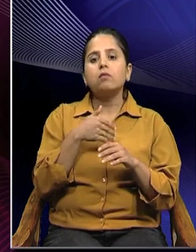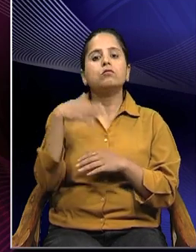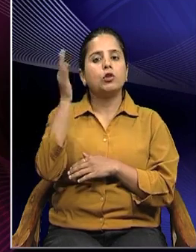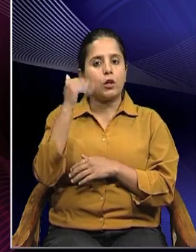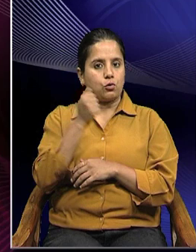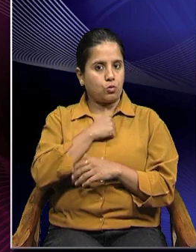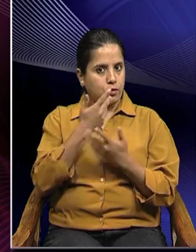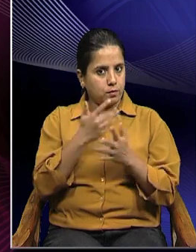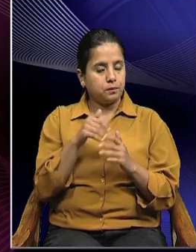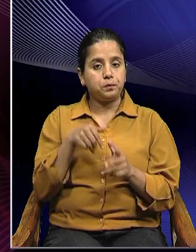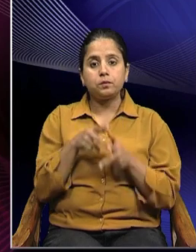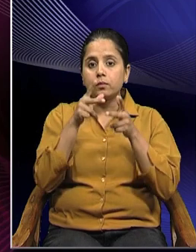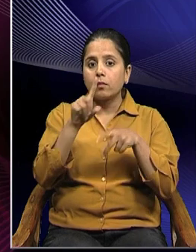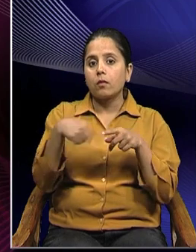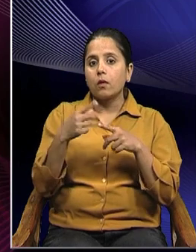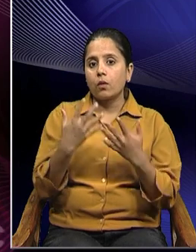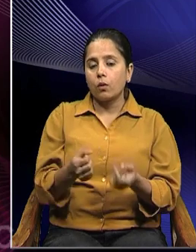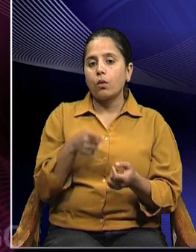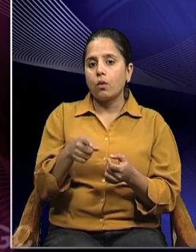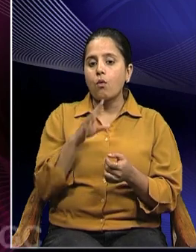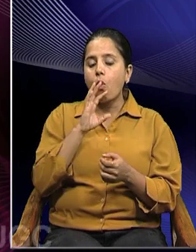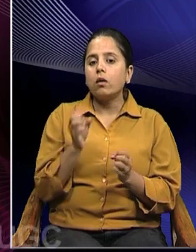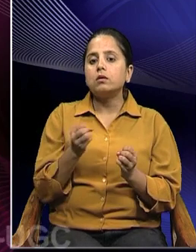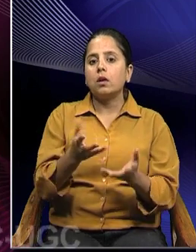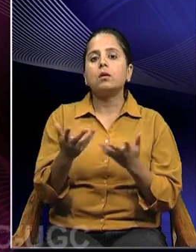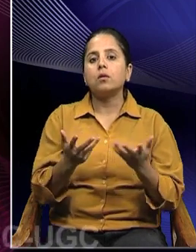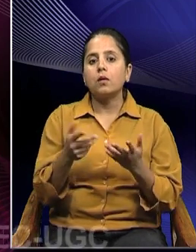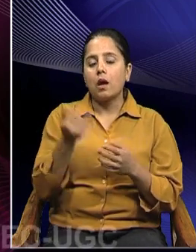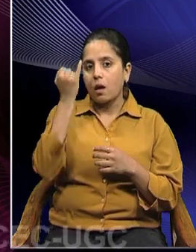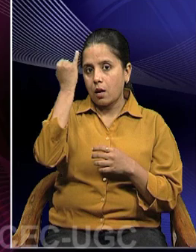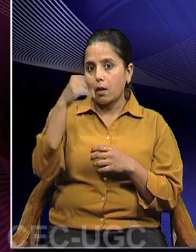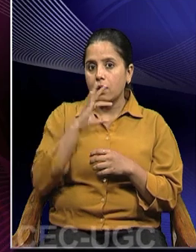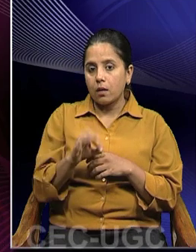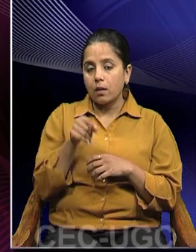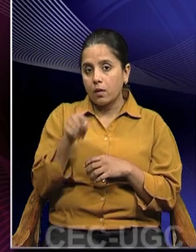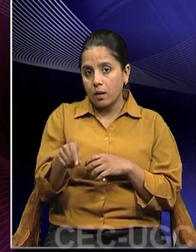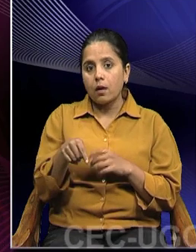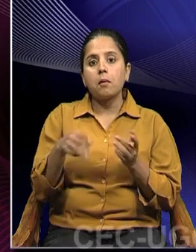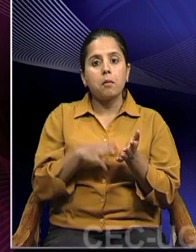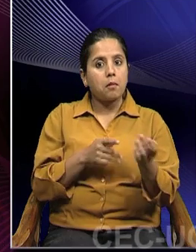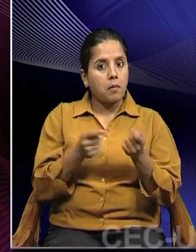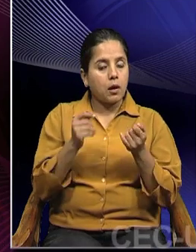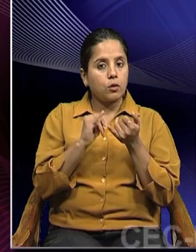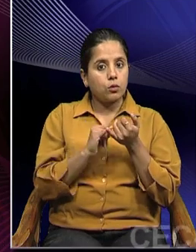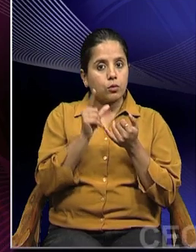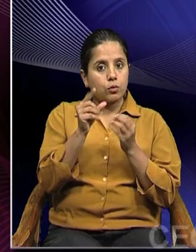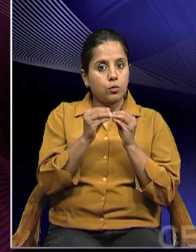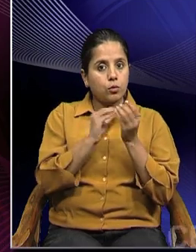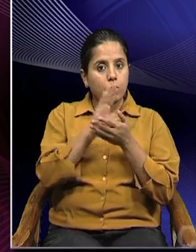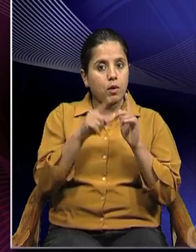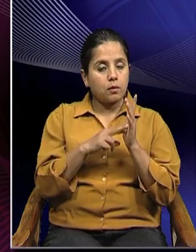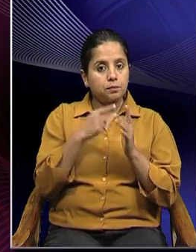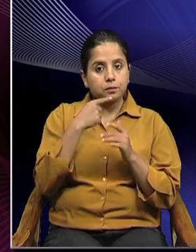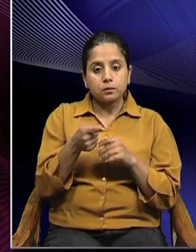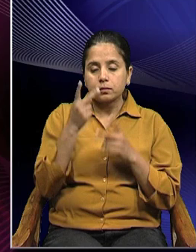mine. I need to tell you about the point of origin. The idea of management Subhashitani, actually it